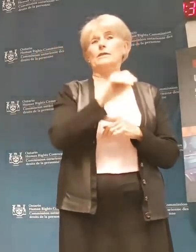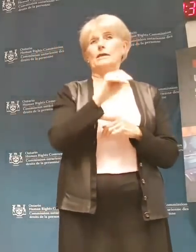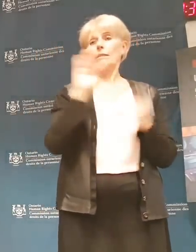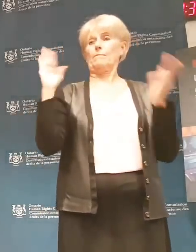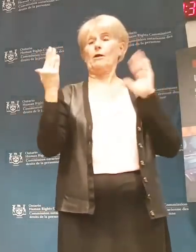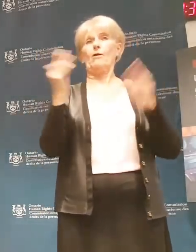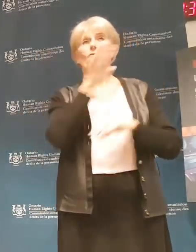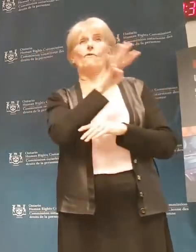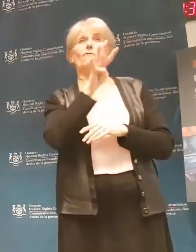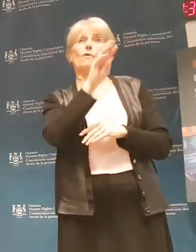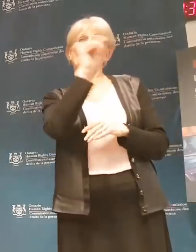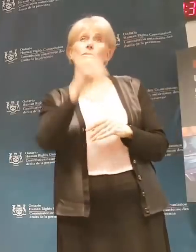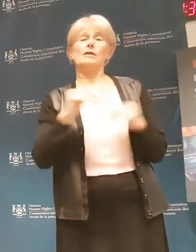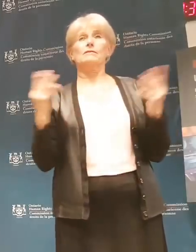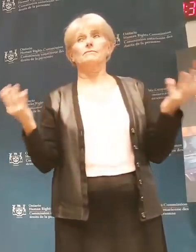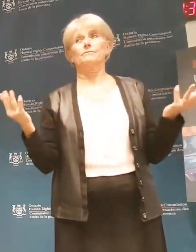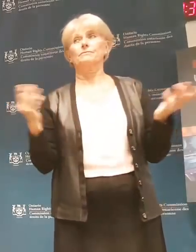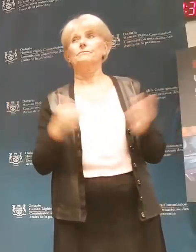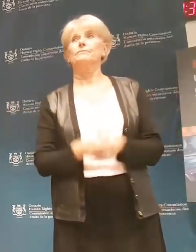61.8% versus 44%.